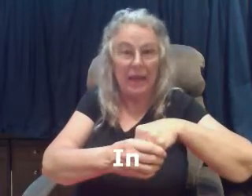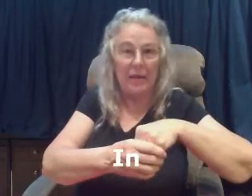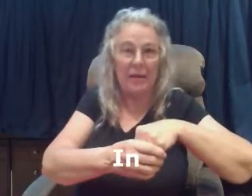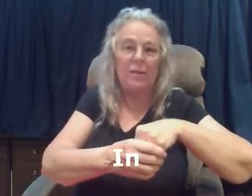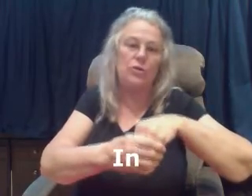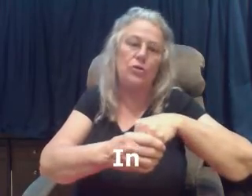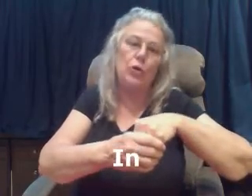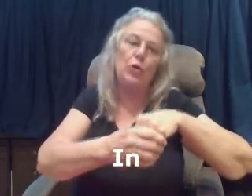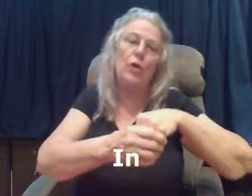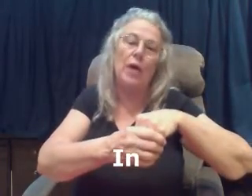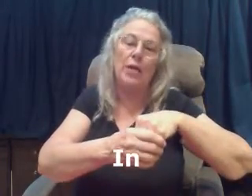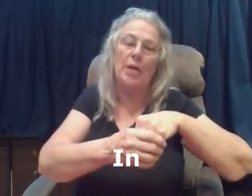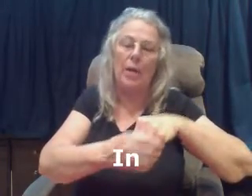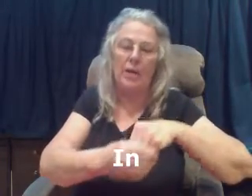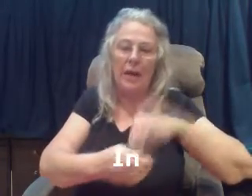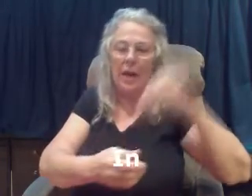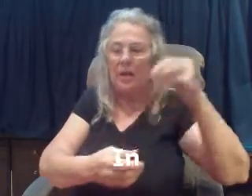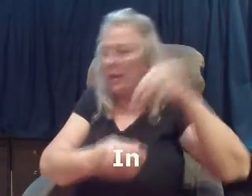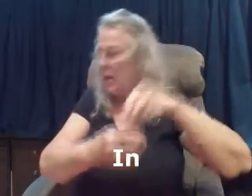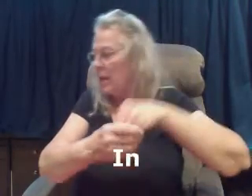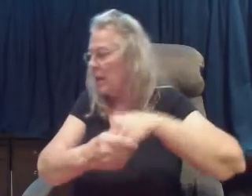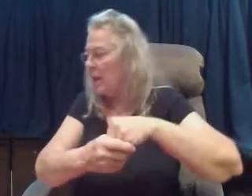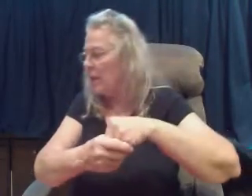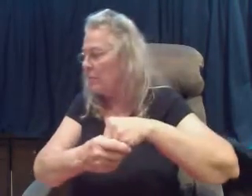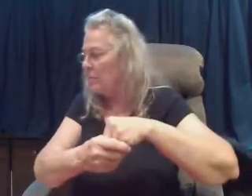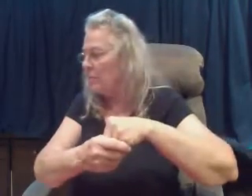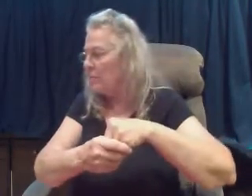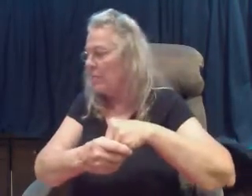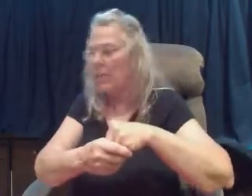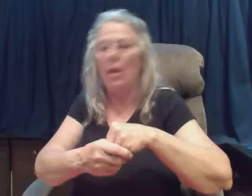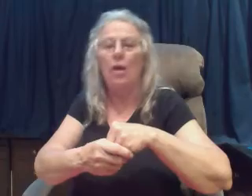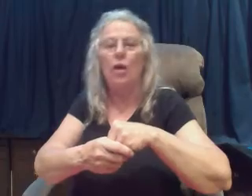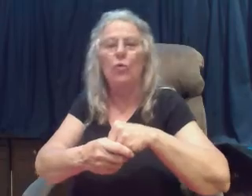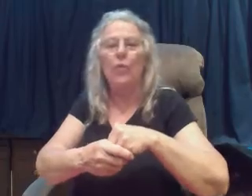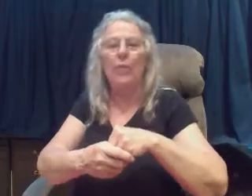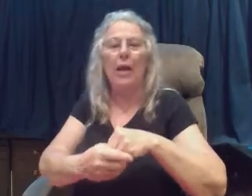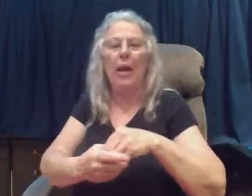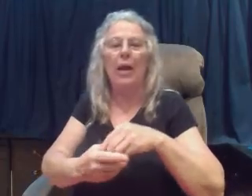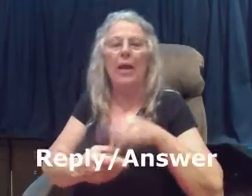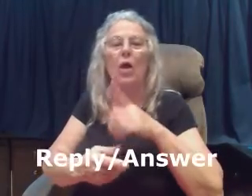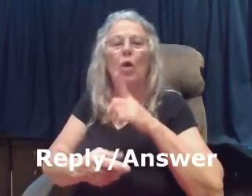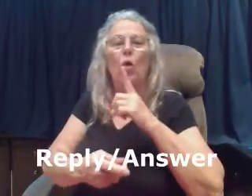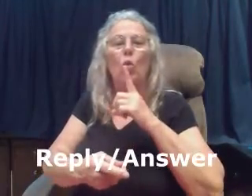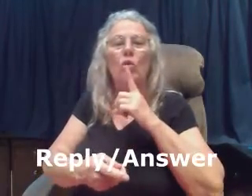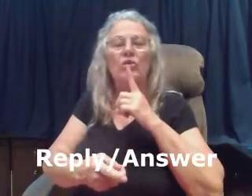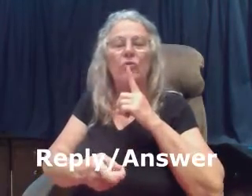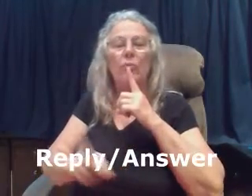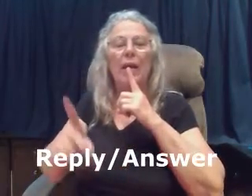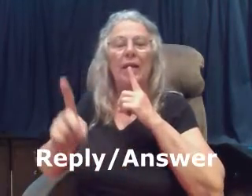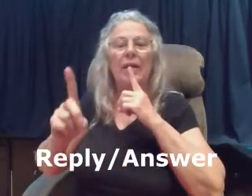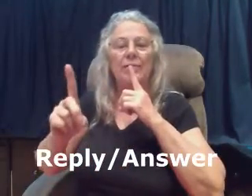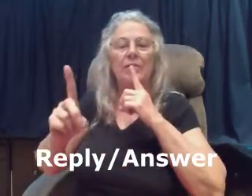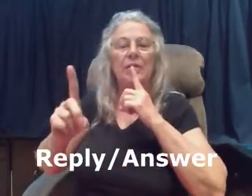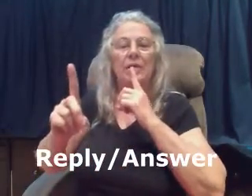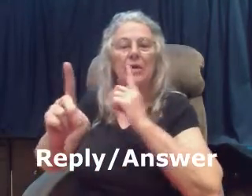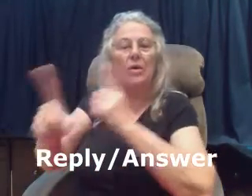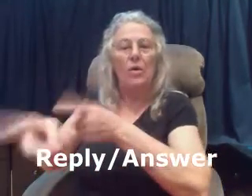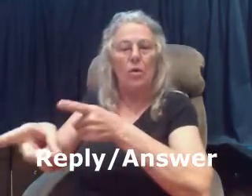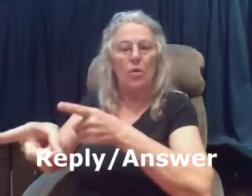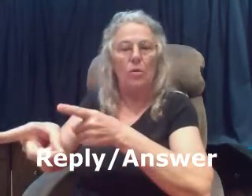in to your non-dominant hand. In. Reply, words from my lips